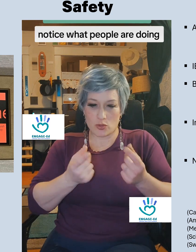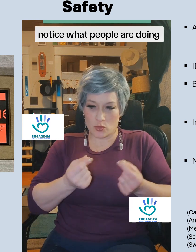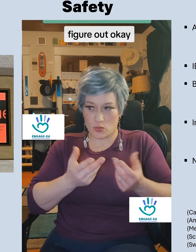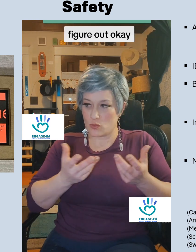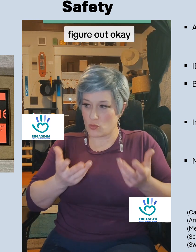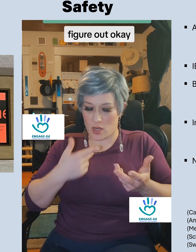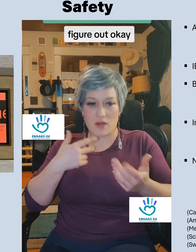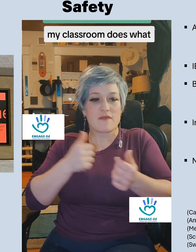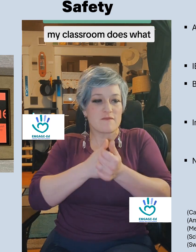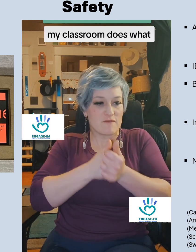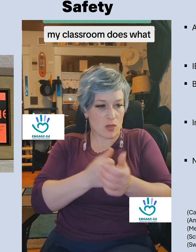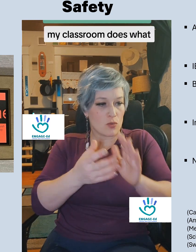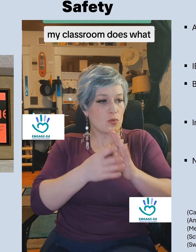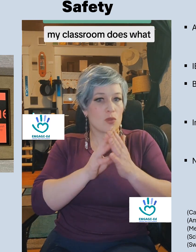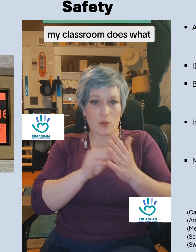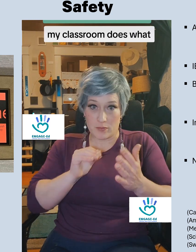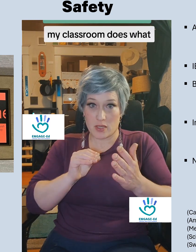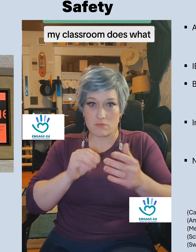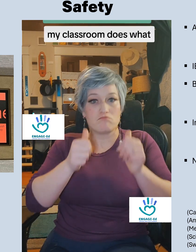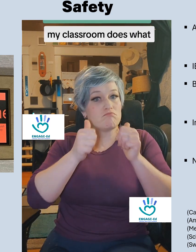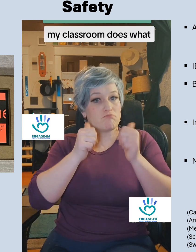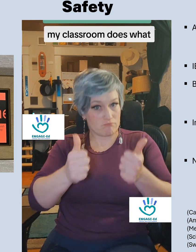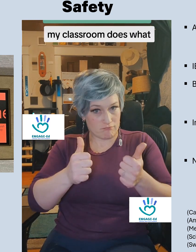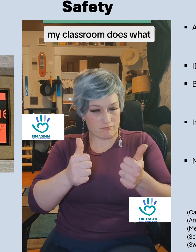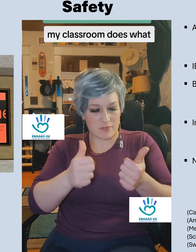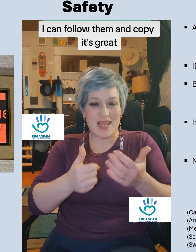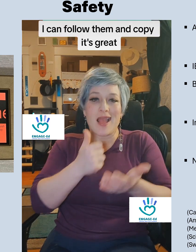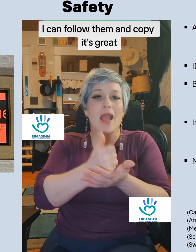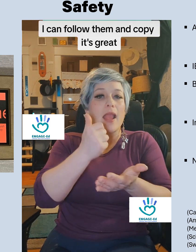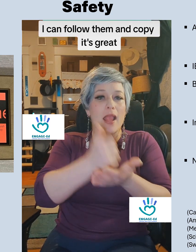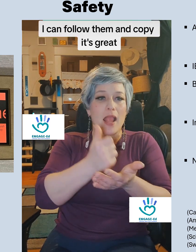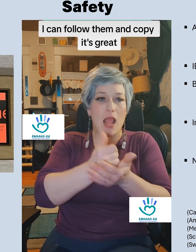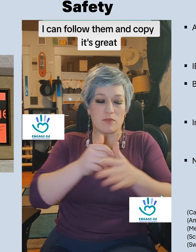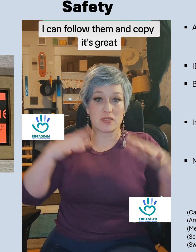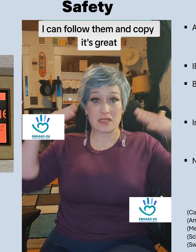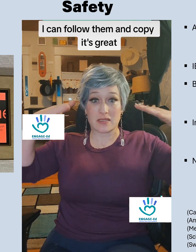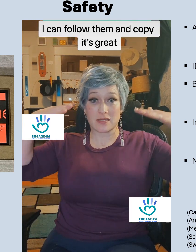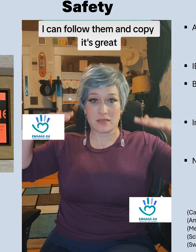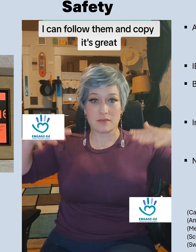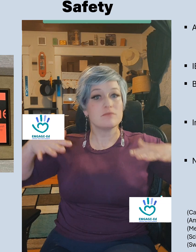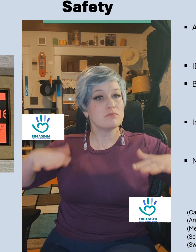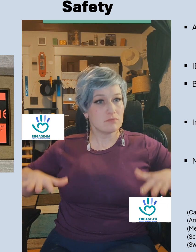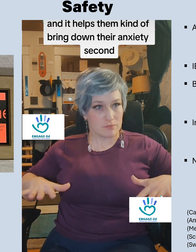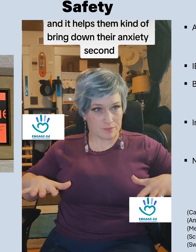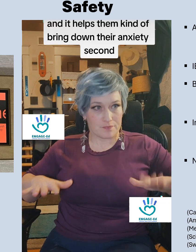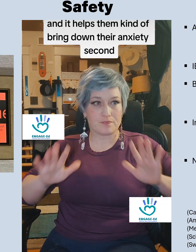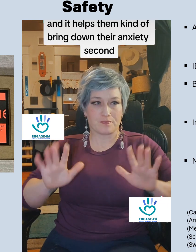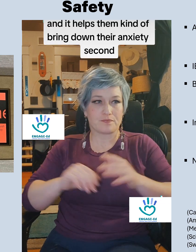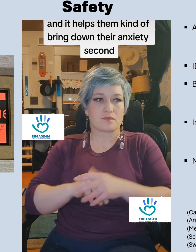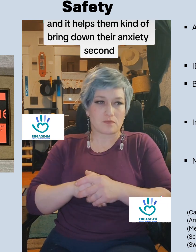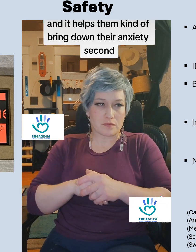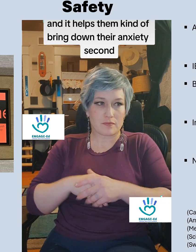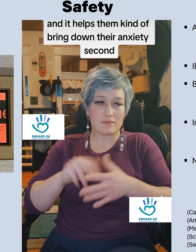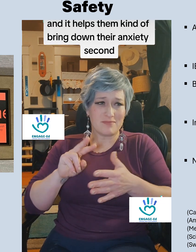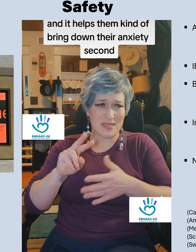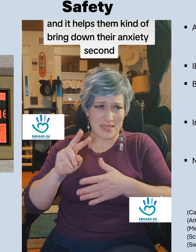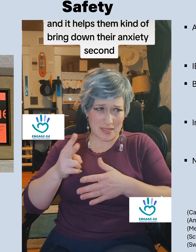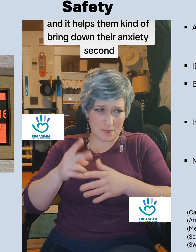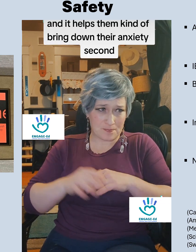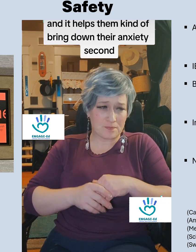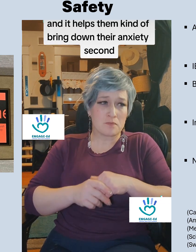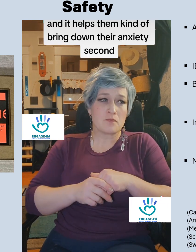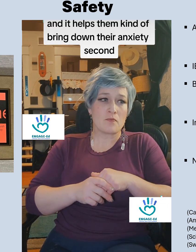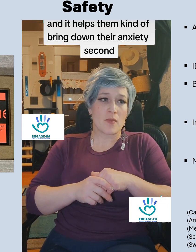people are doing, figure out, okay, my classroom does what? I can follow them and copy. It's great. And it helps them kind of bring down their